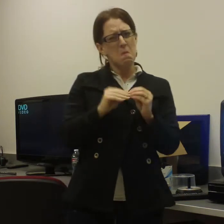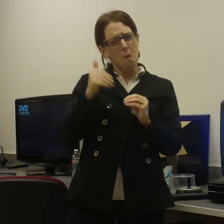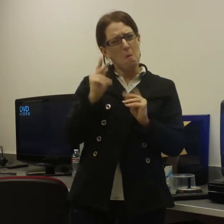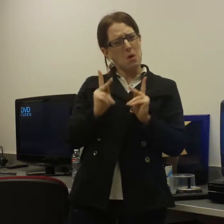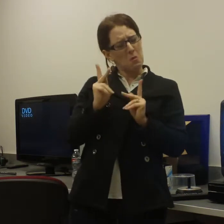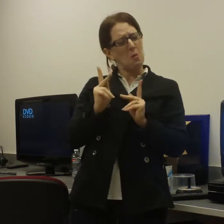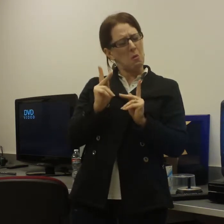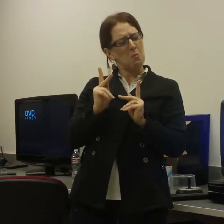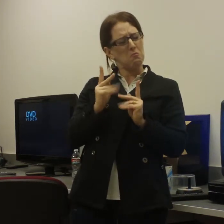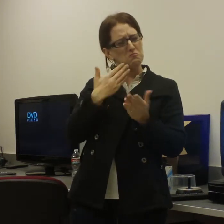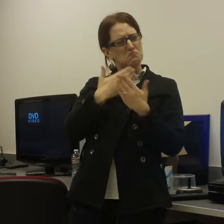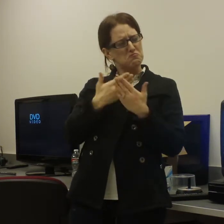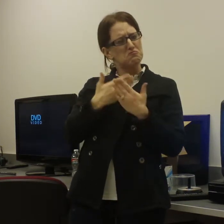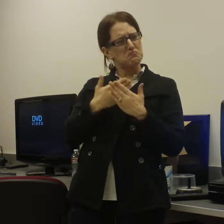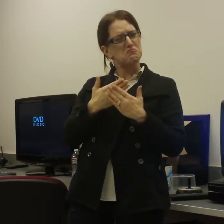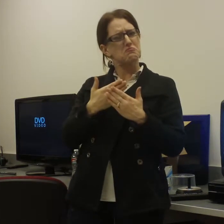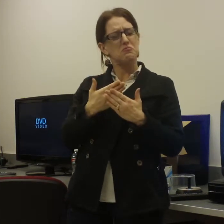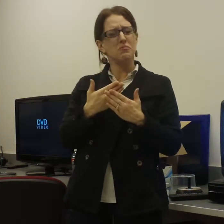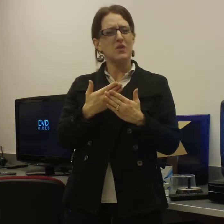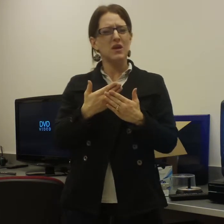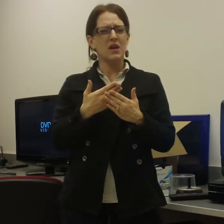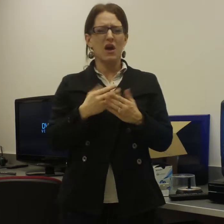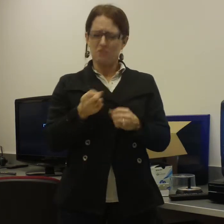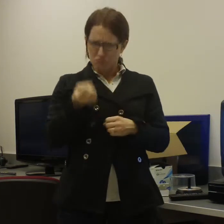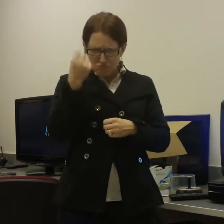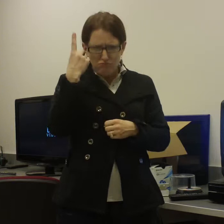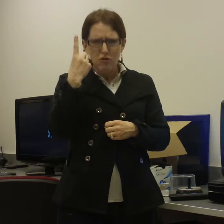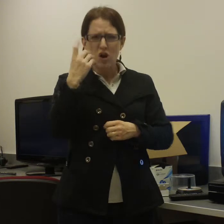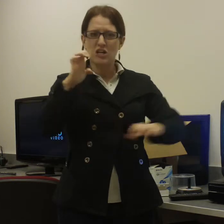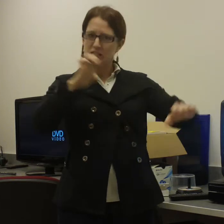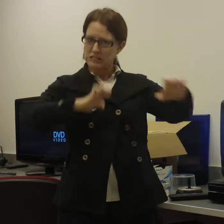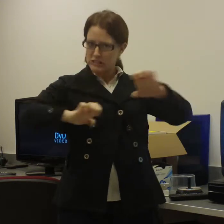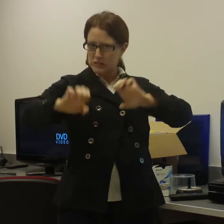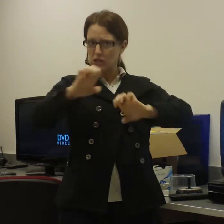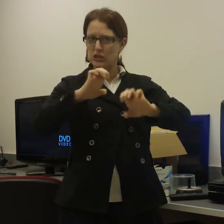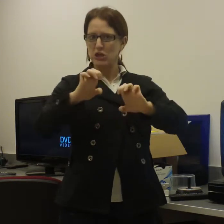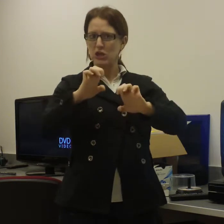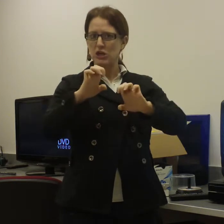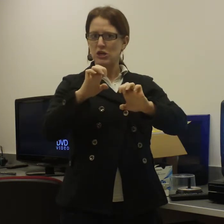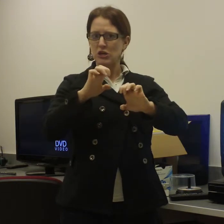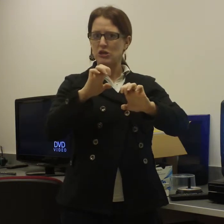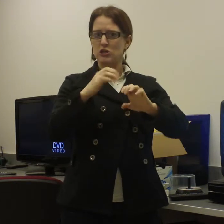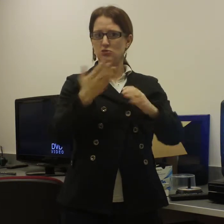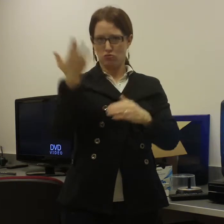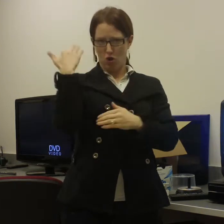like most of you understood the experiments that we had done in the last couple of weeks and ended up